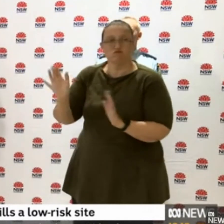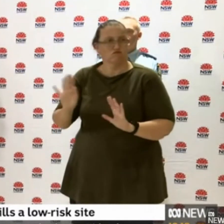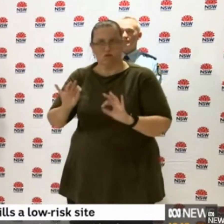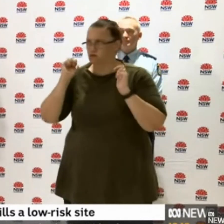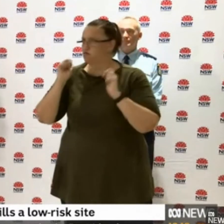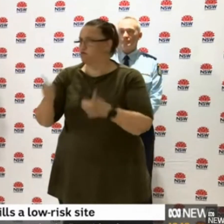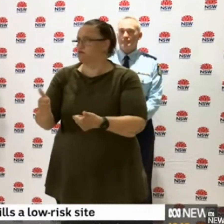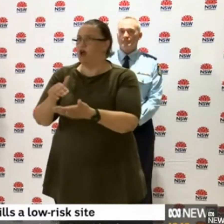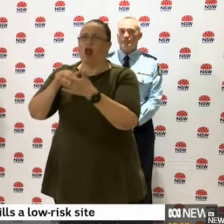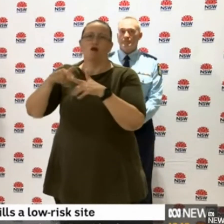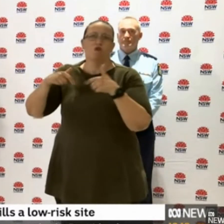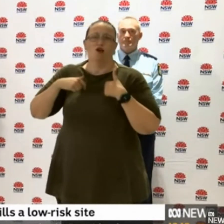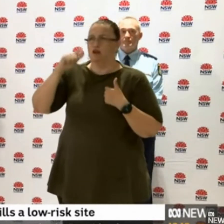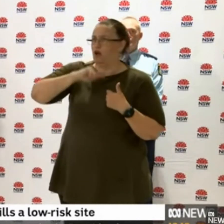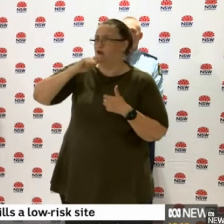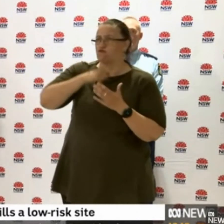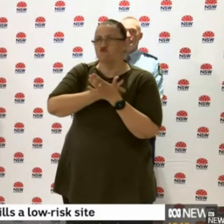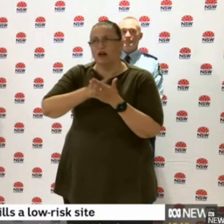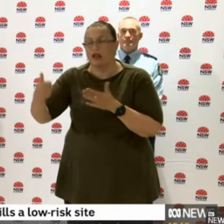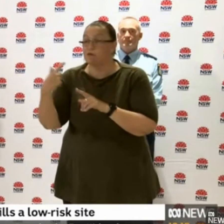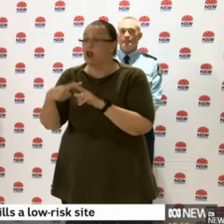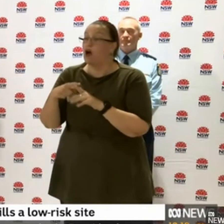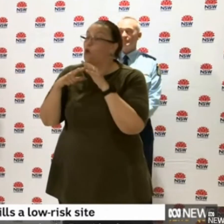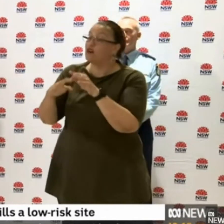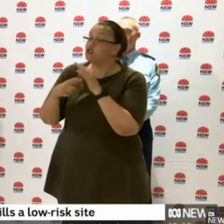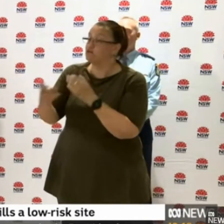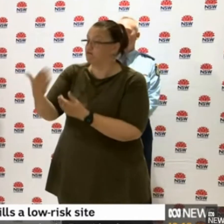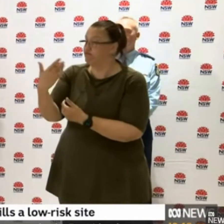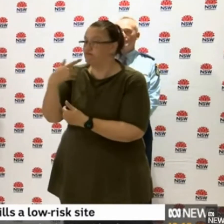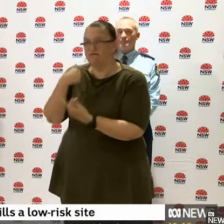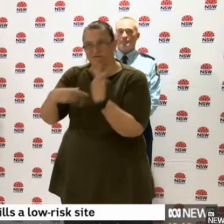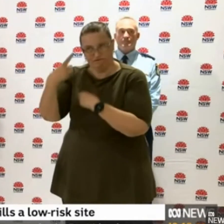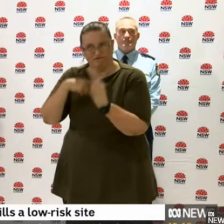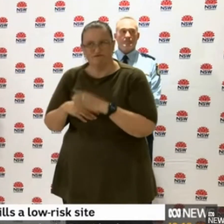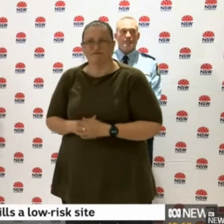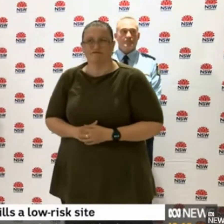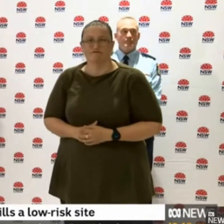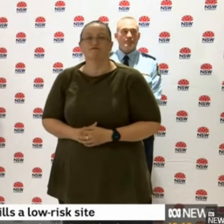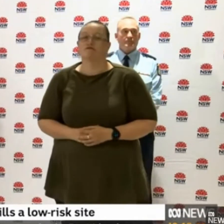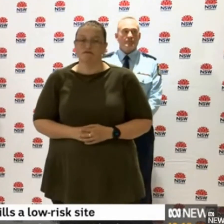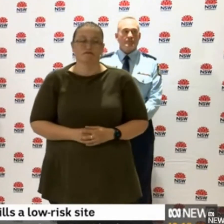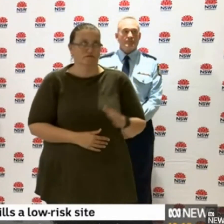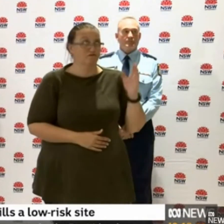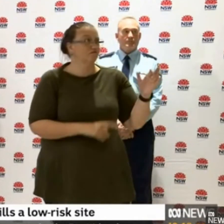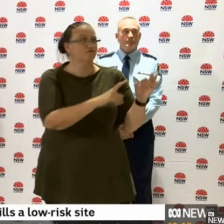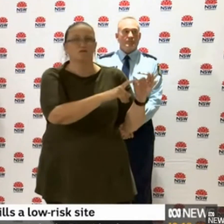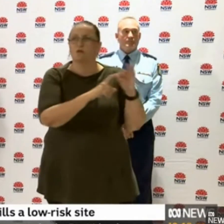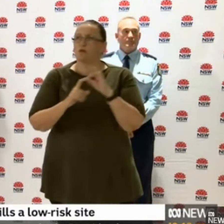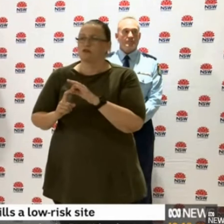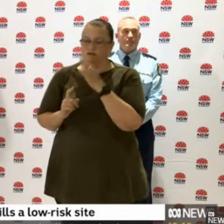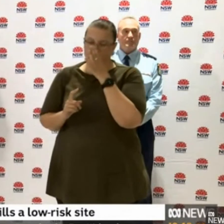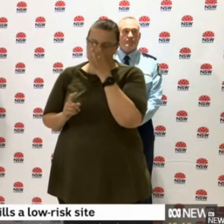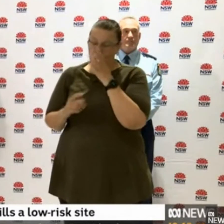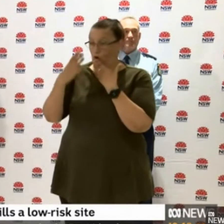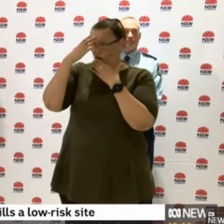very cooperative with all aspects of the investigation, as has the family. So thank you very much. Just in terms of the Hotel quarantine workers, is it